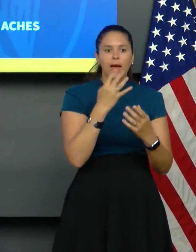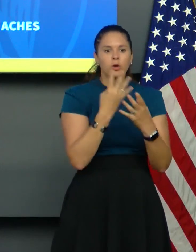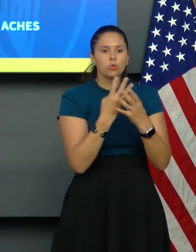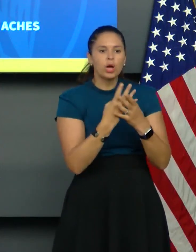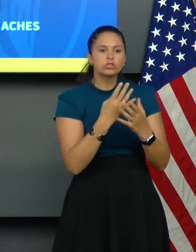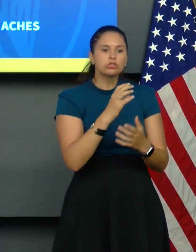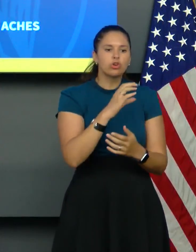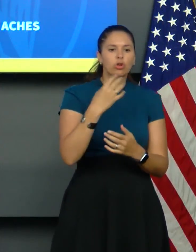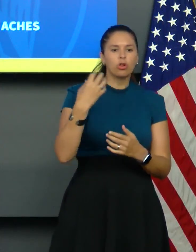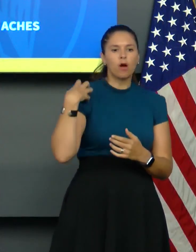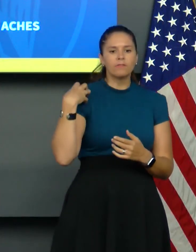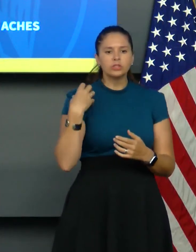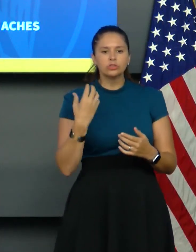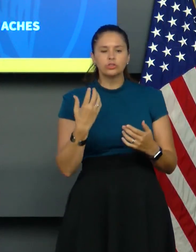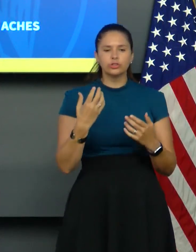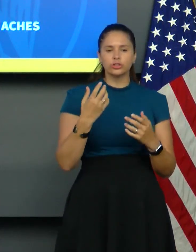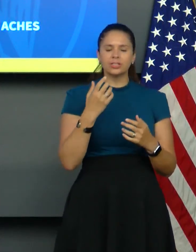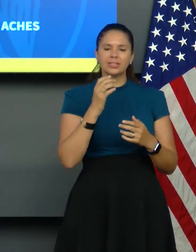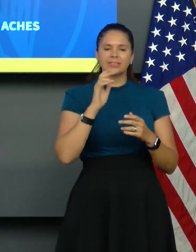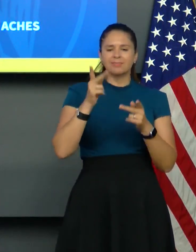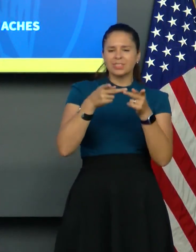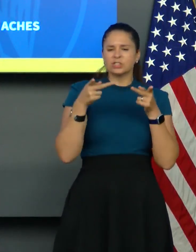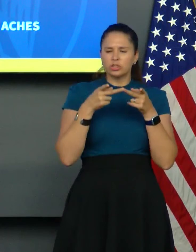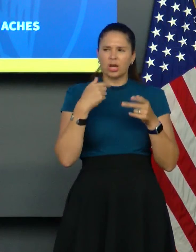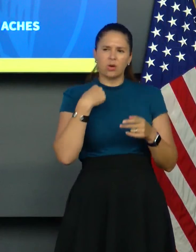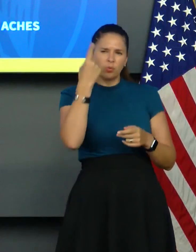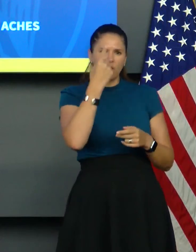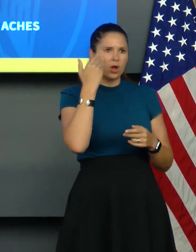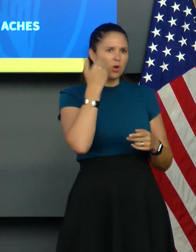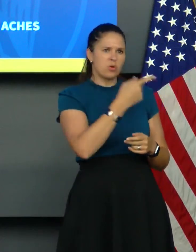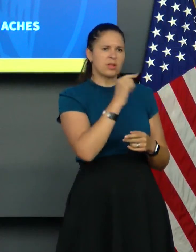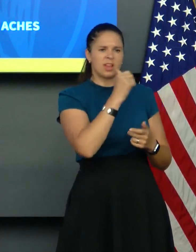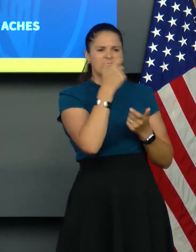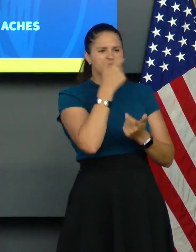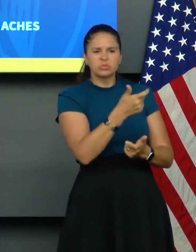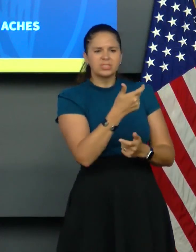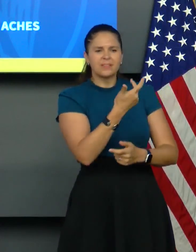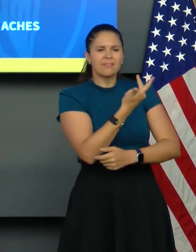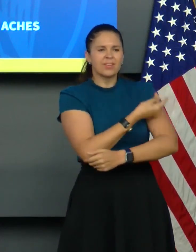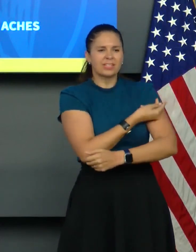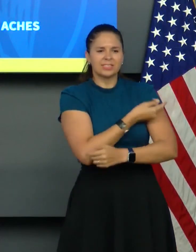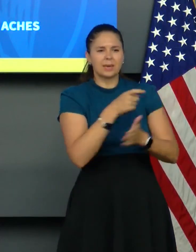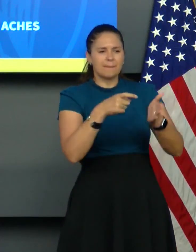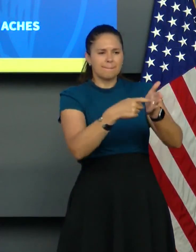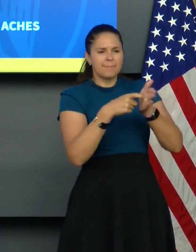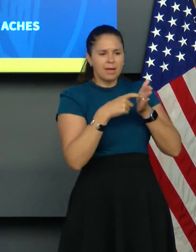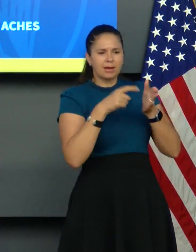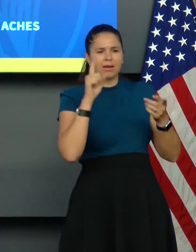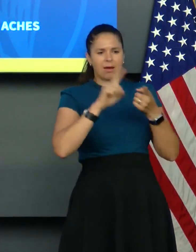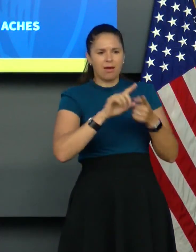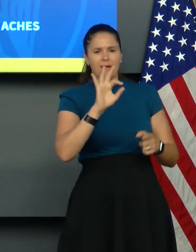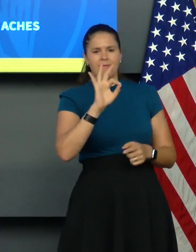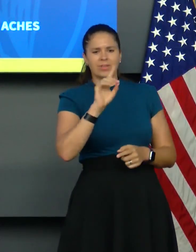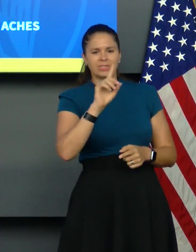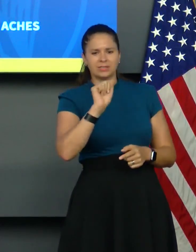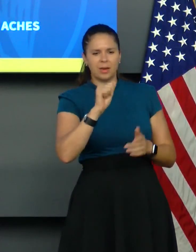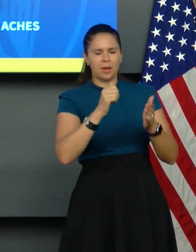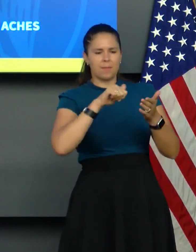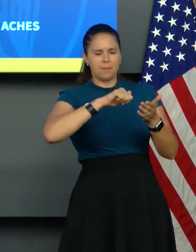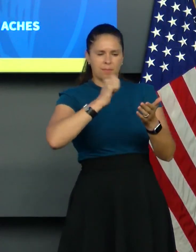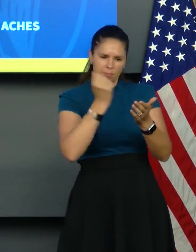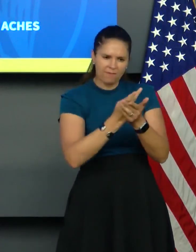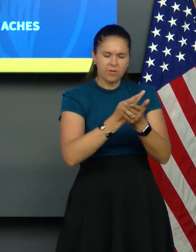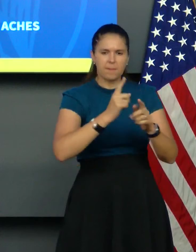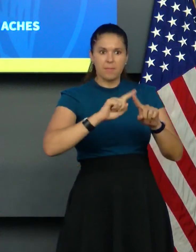officers. I was wondering, I know you're not interested in a vaccine mandate until FDA approval, but are you looking